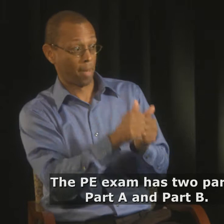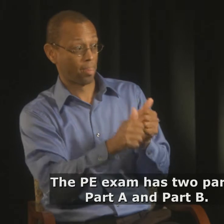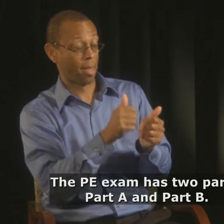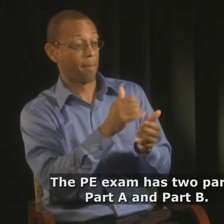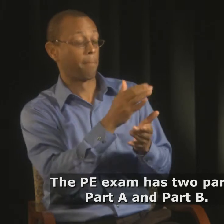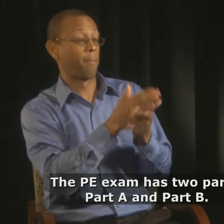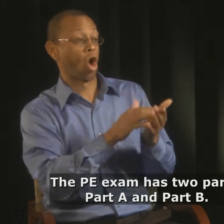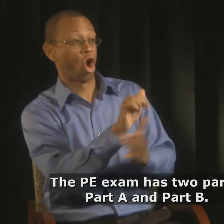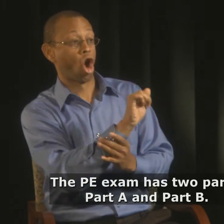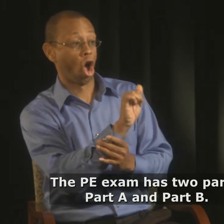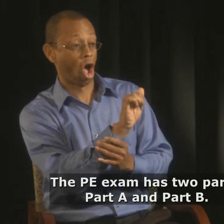B.